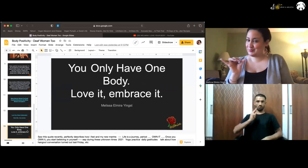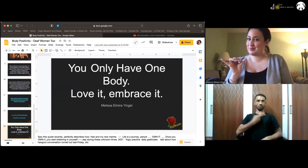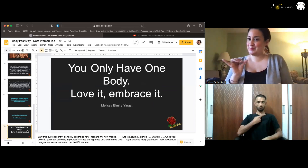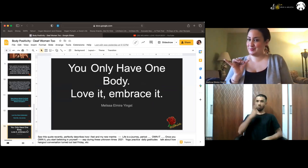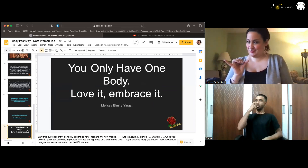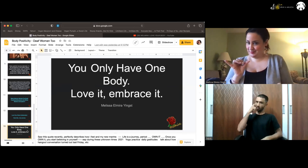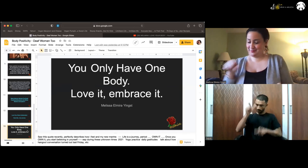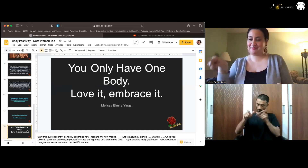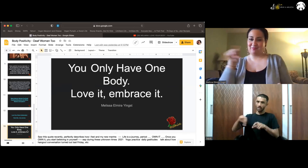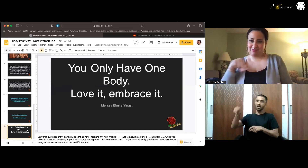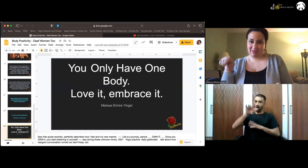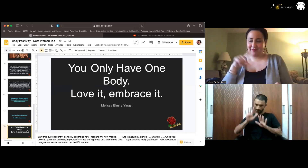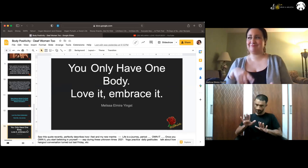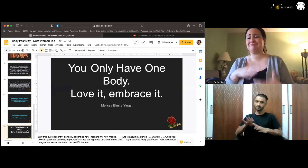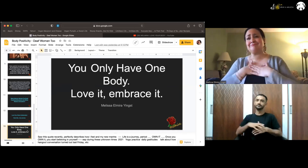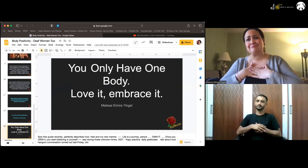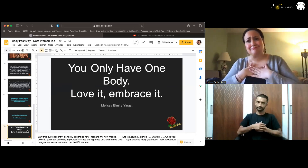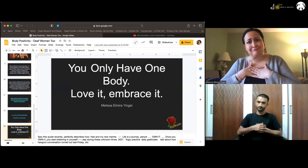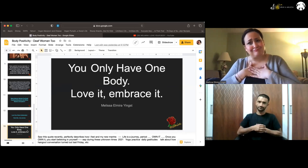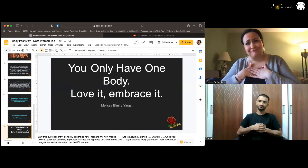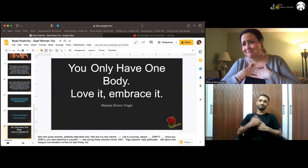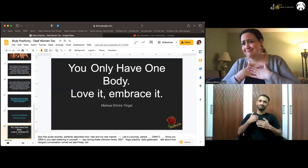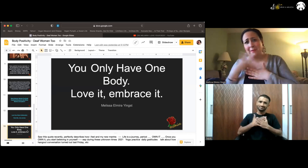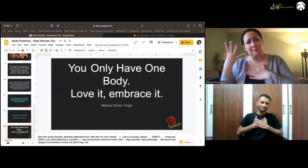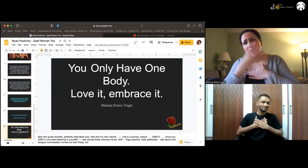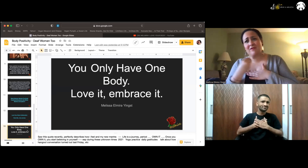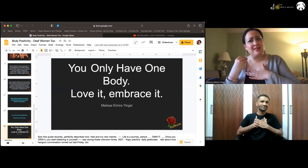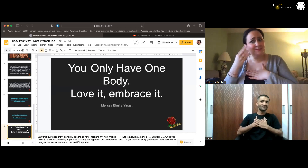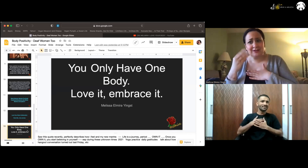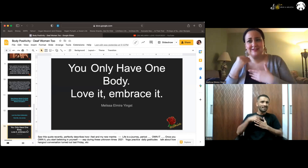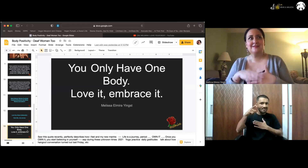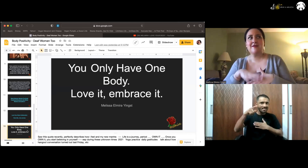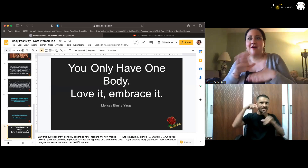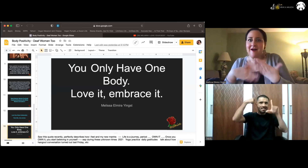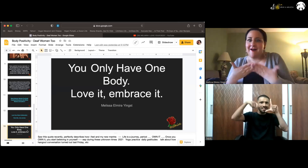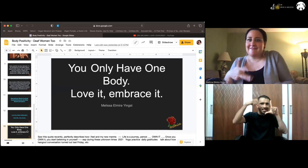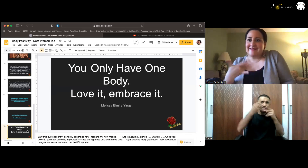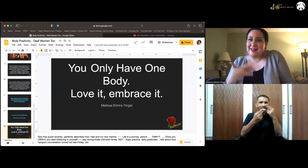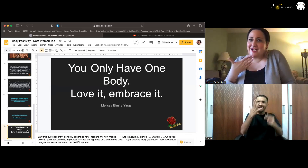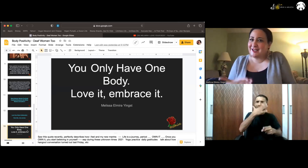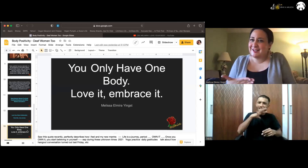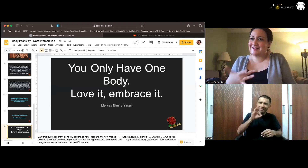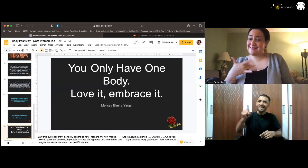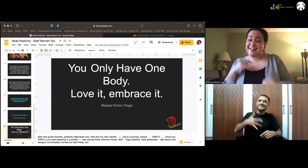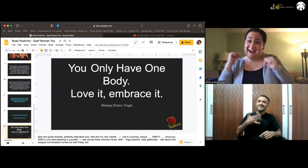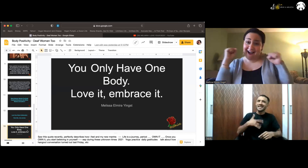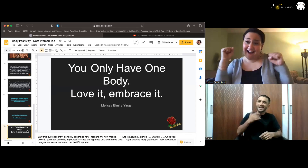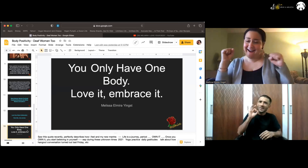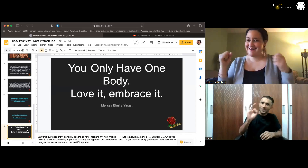there were a lot of deaf women. There's some transgender women as well. And my heart goes out to them because they're so beautiful, sharing their experiences. All of